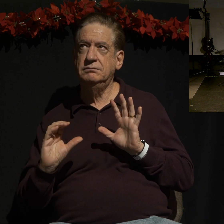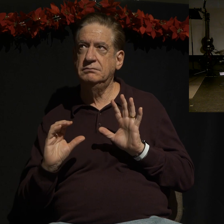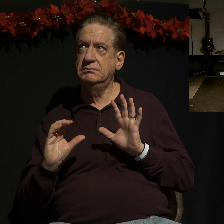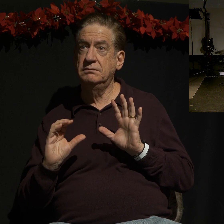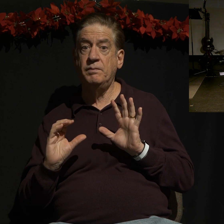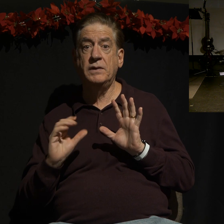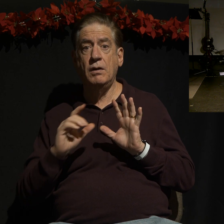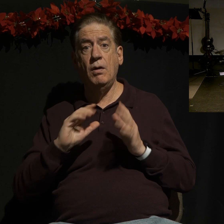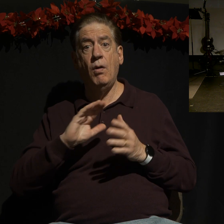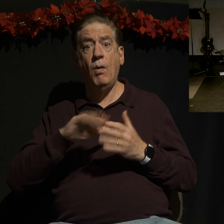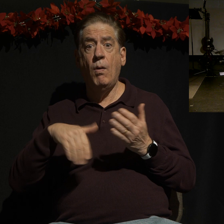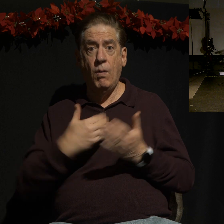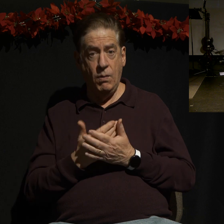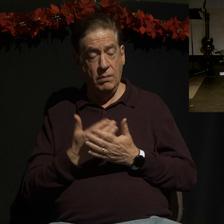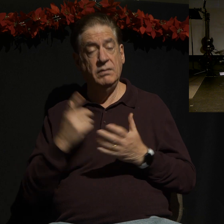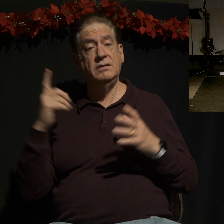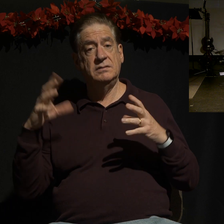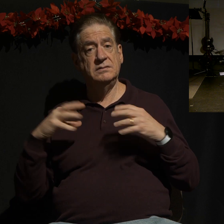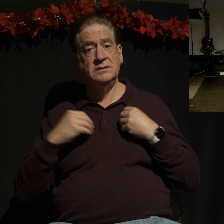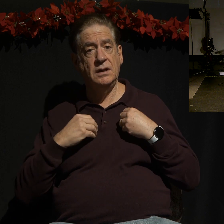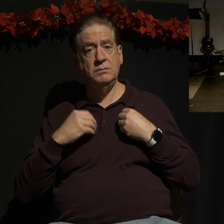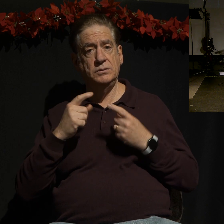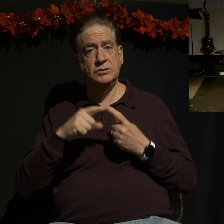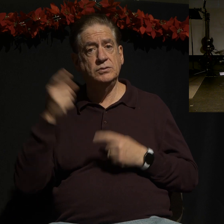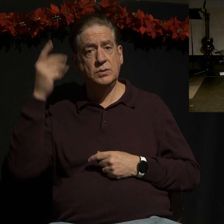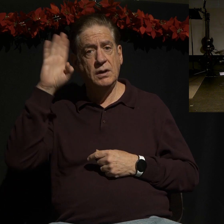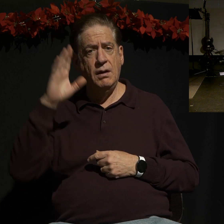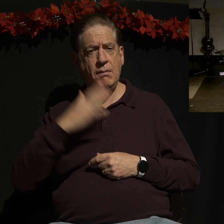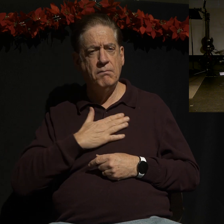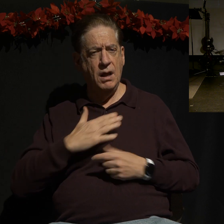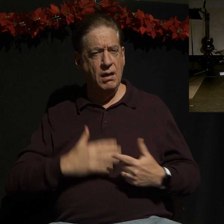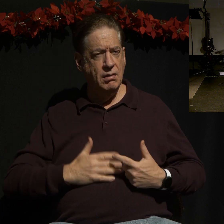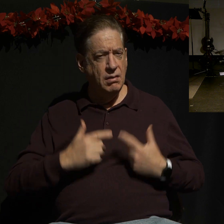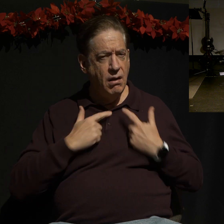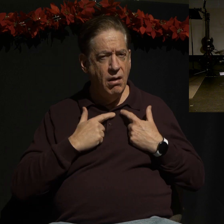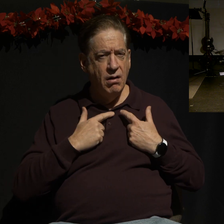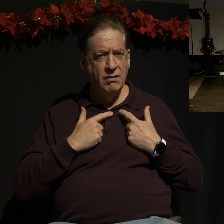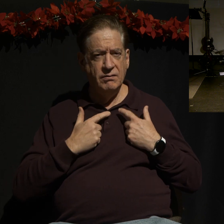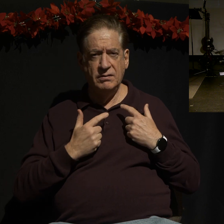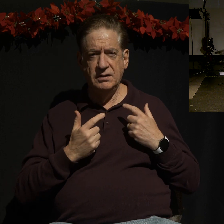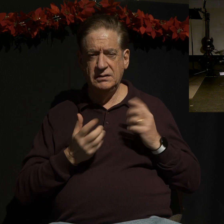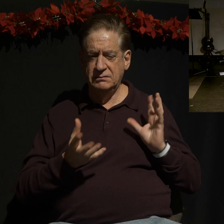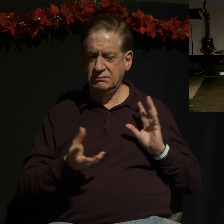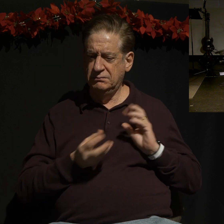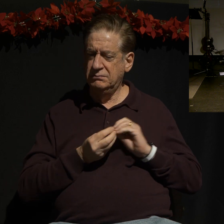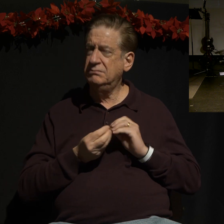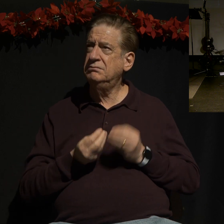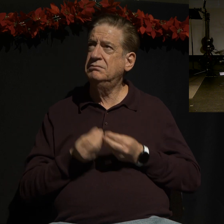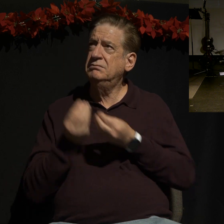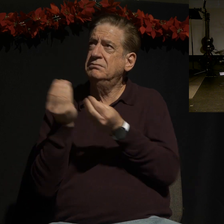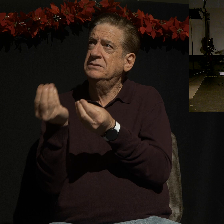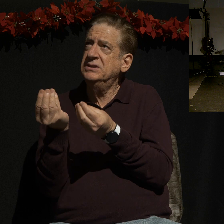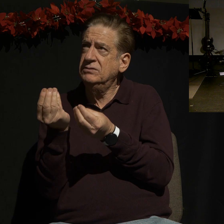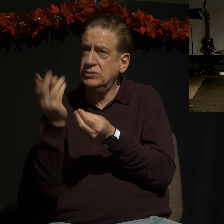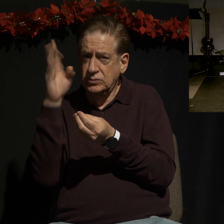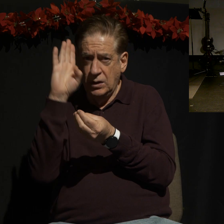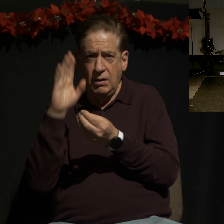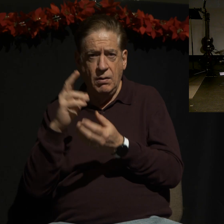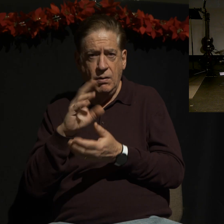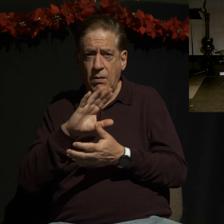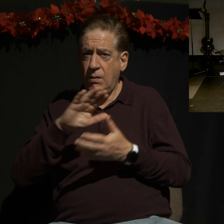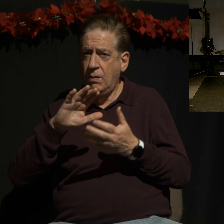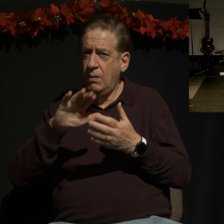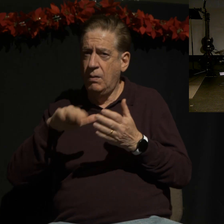is holy and acceptable to God. My life given to God as a holy